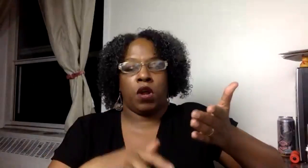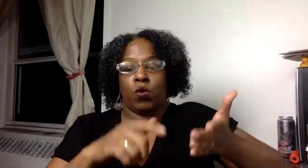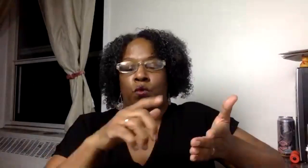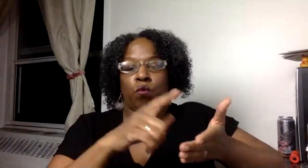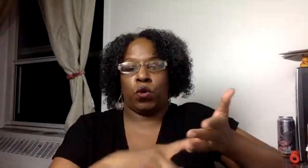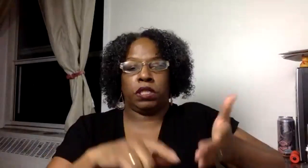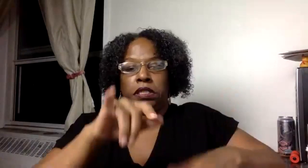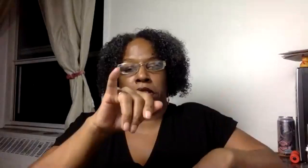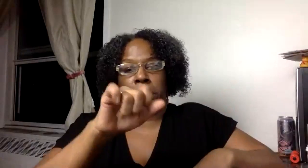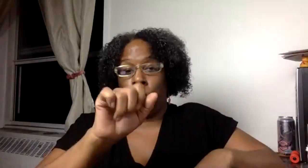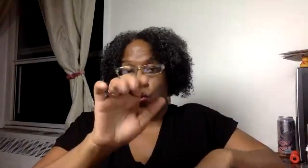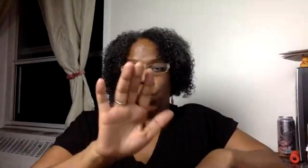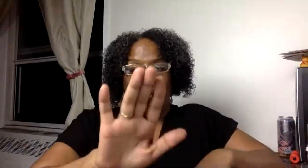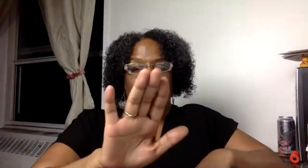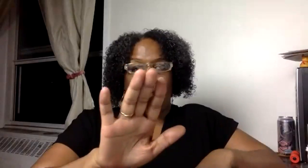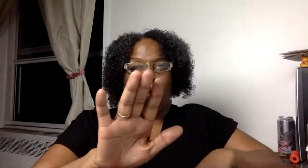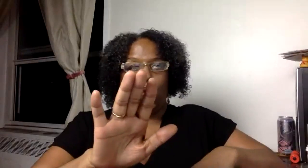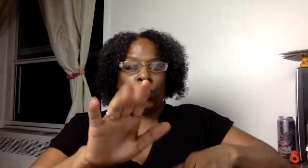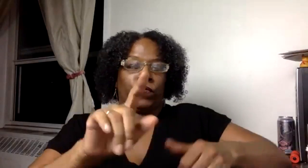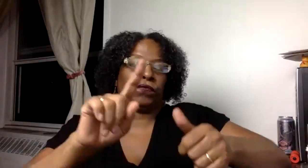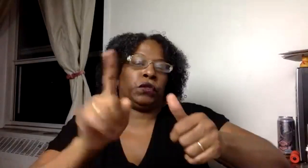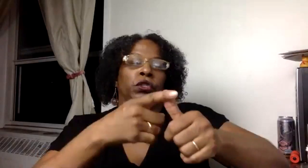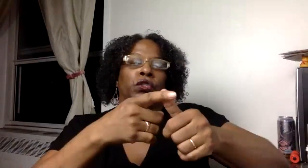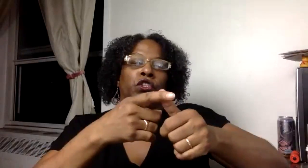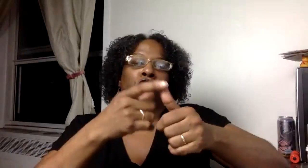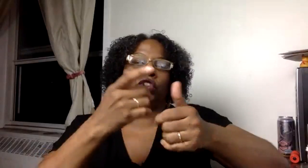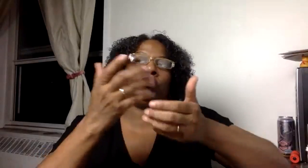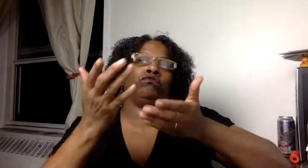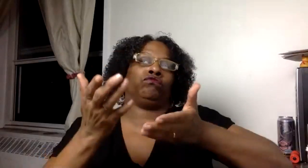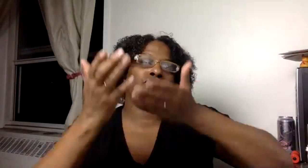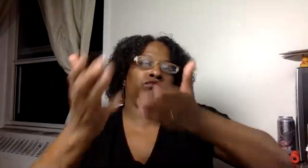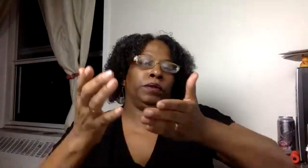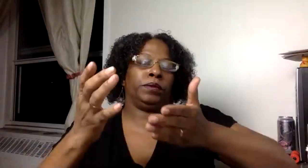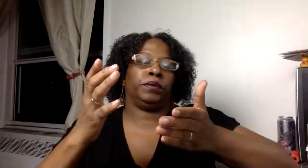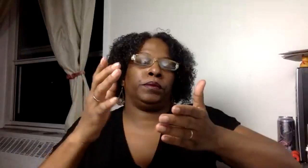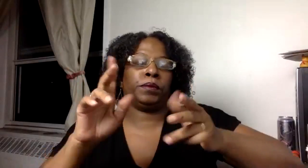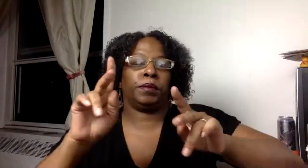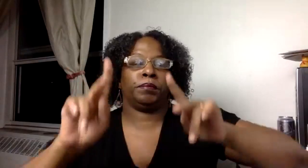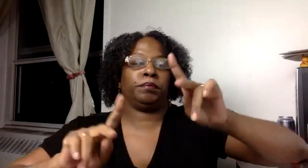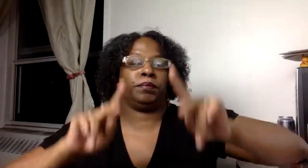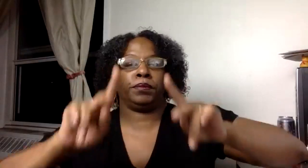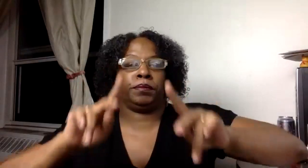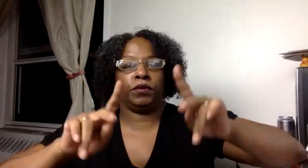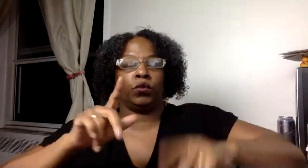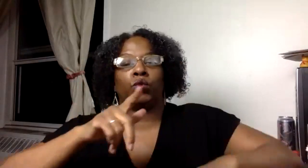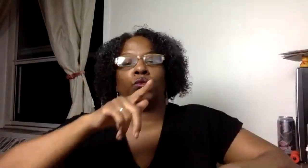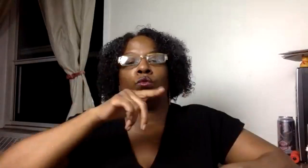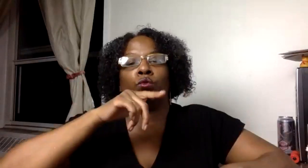paren. Computer audio muted. Video on. M. Lisa Lockley. Computer audio muted. Video